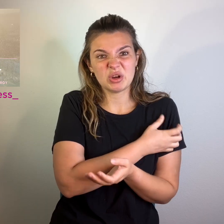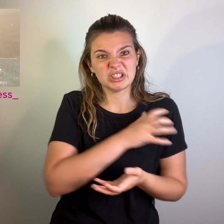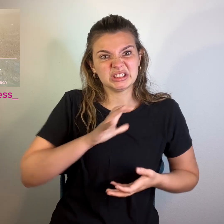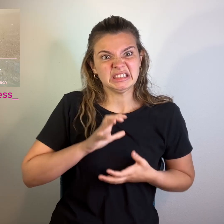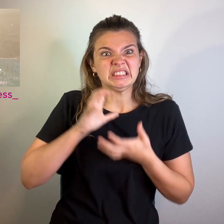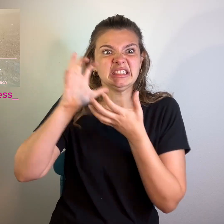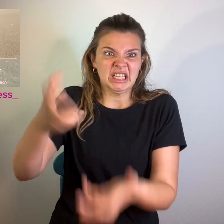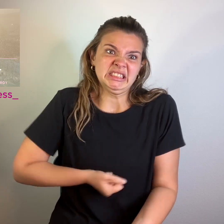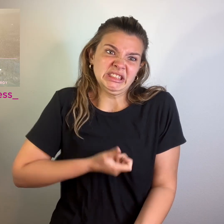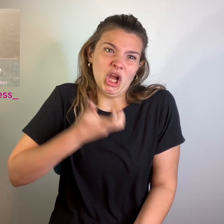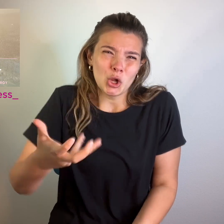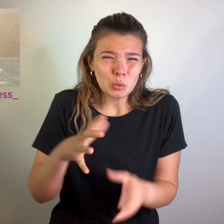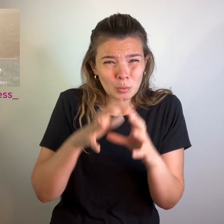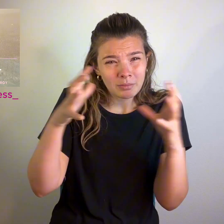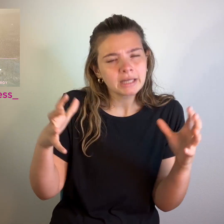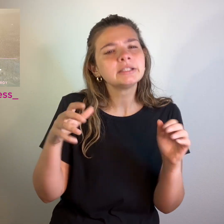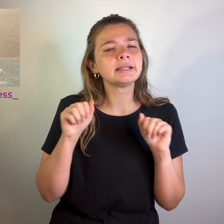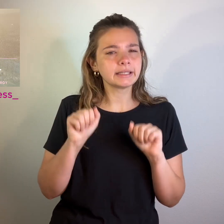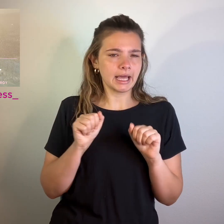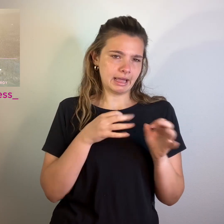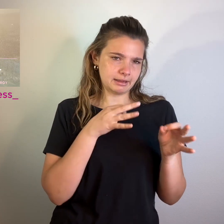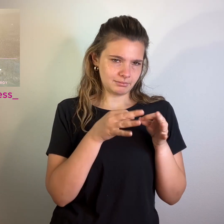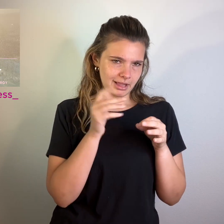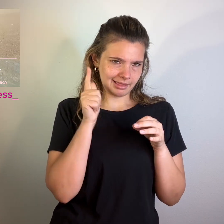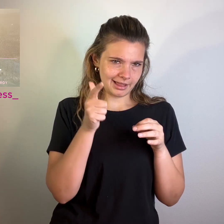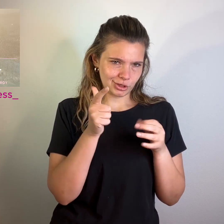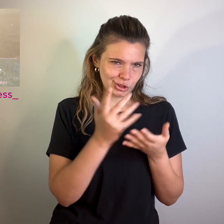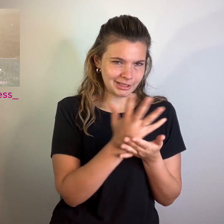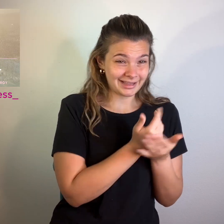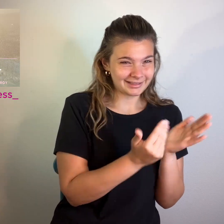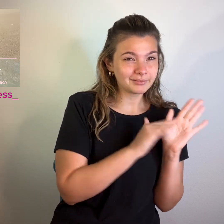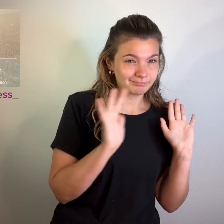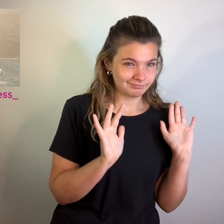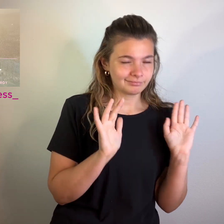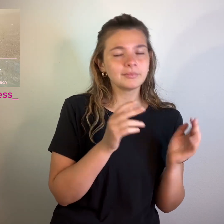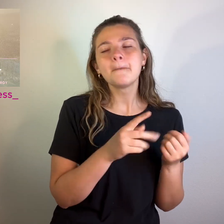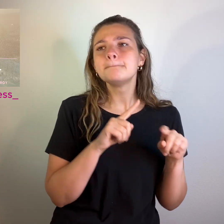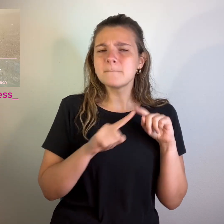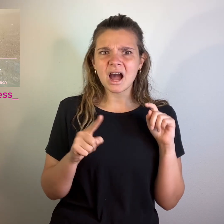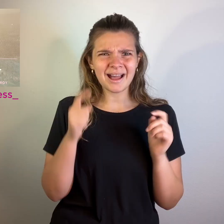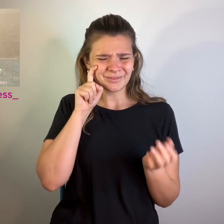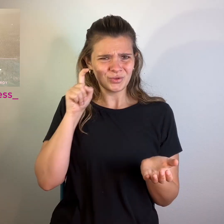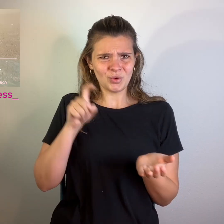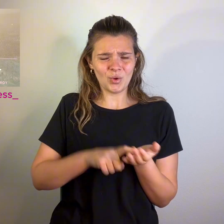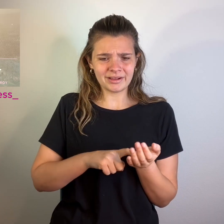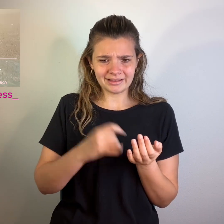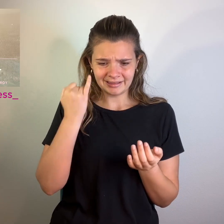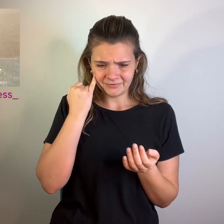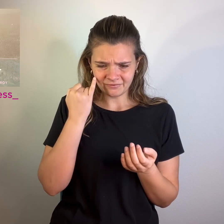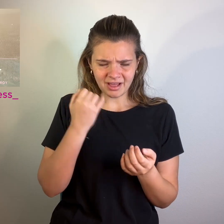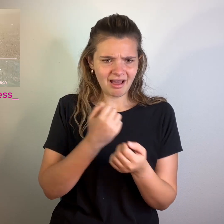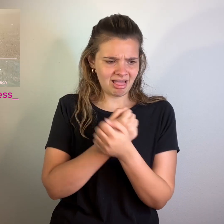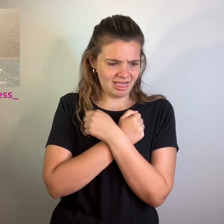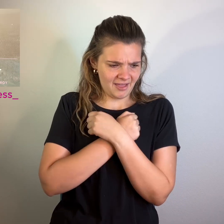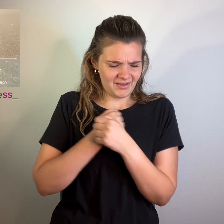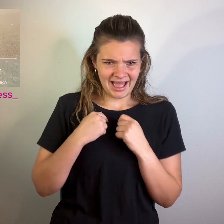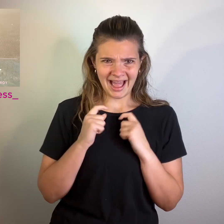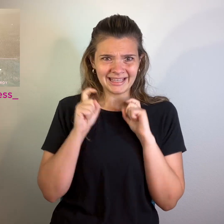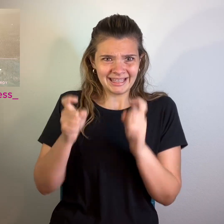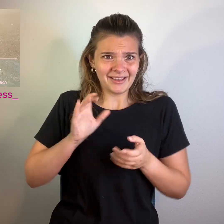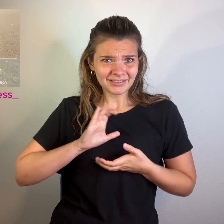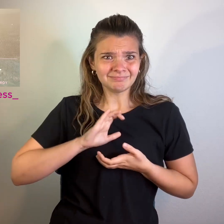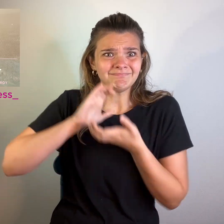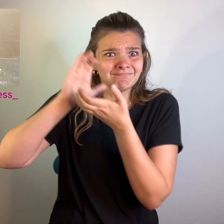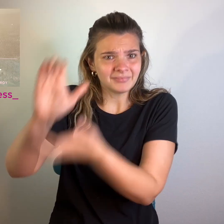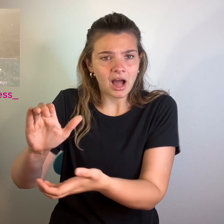which I'm going to tell you like how you can call it back in. But what I've found is that the more love I give, the more love I